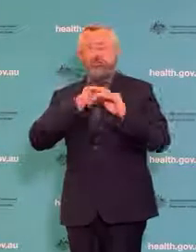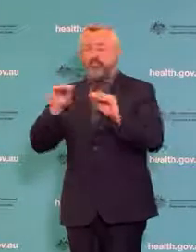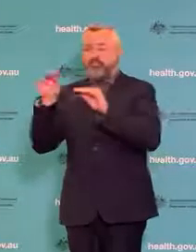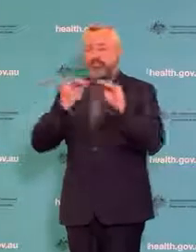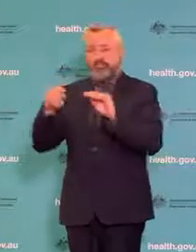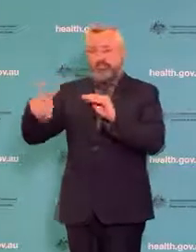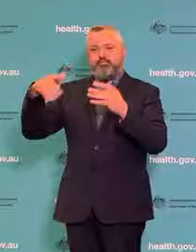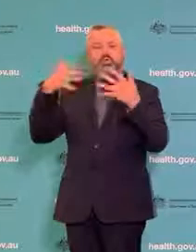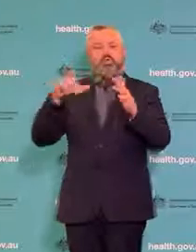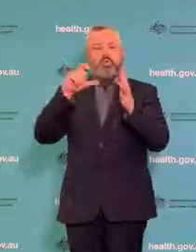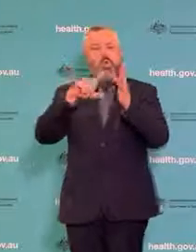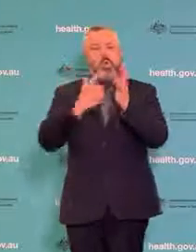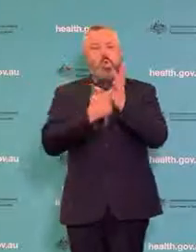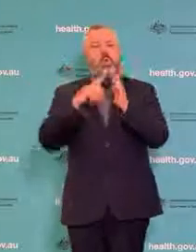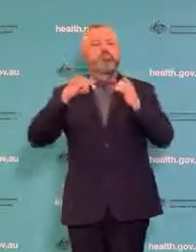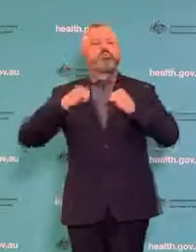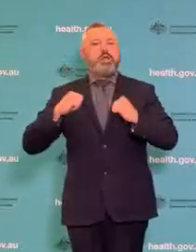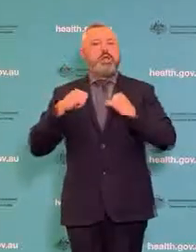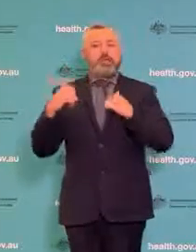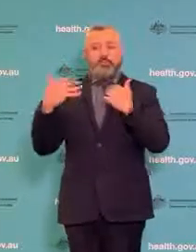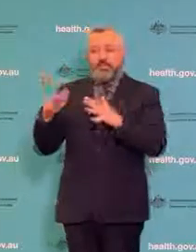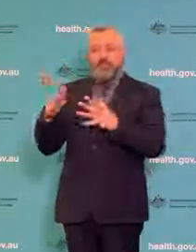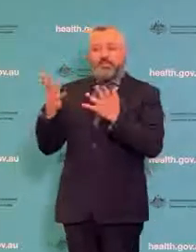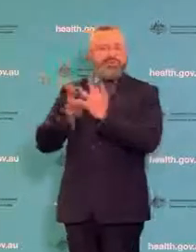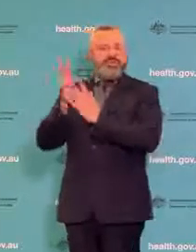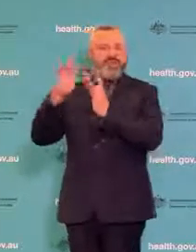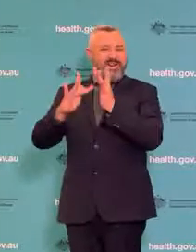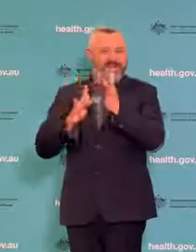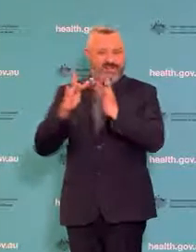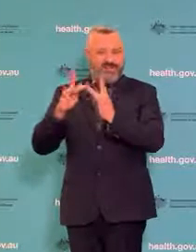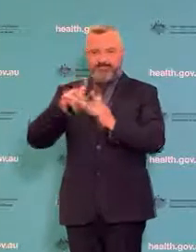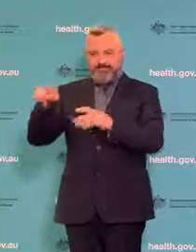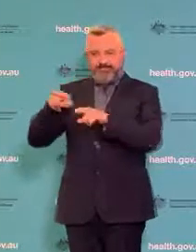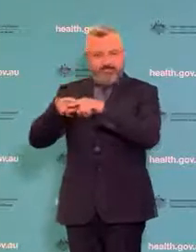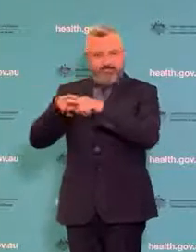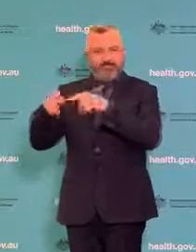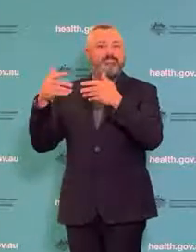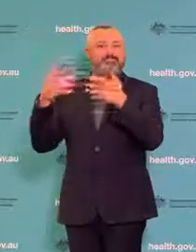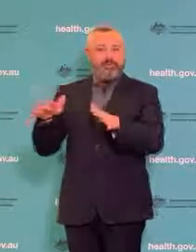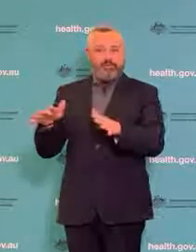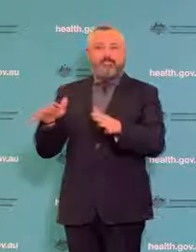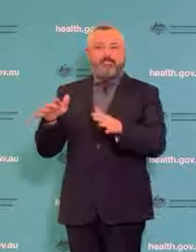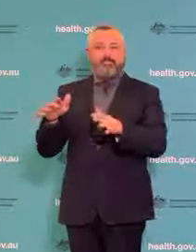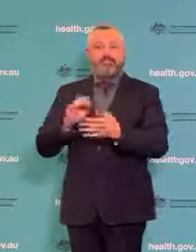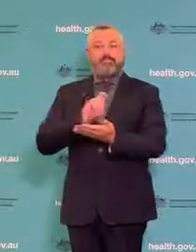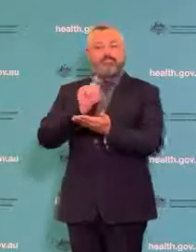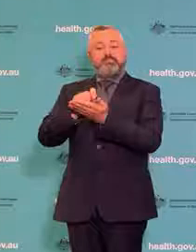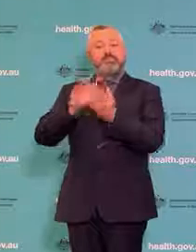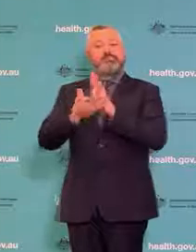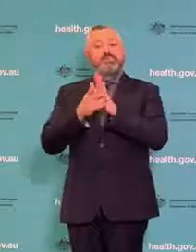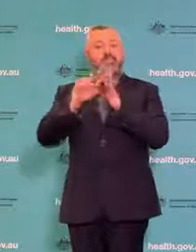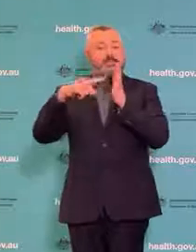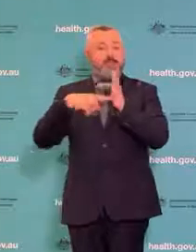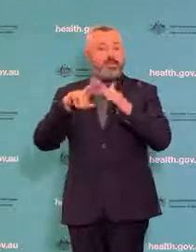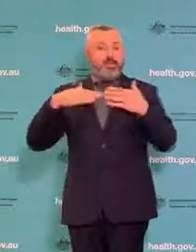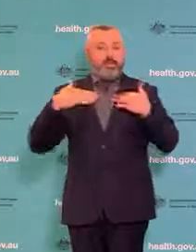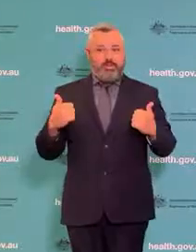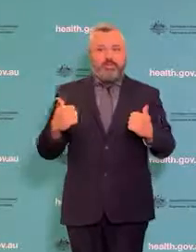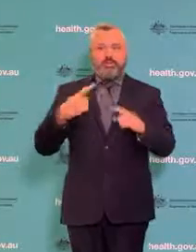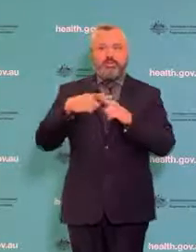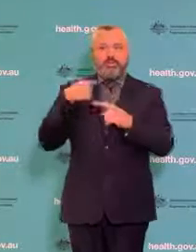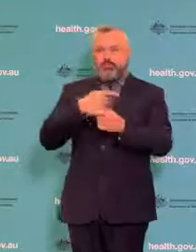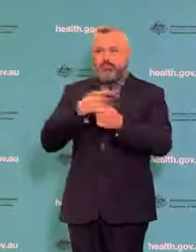training, which is an online training program funded by the department and administered by the Australian College of Nursing on our behalf.